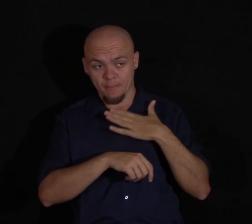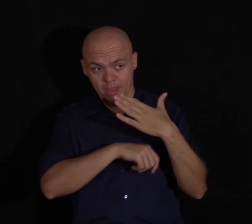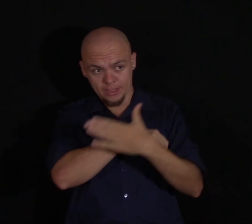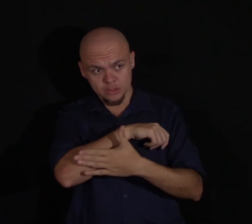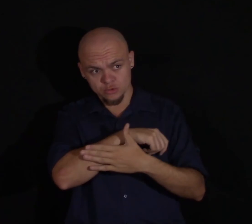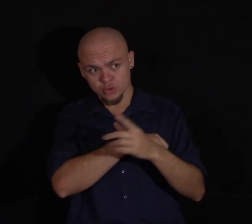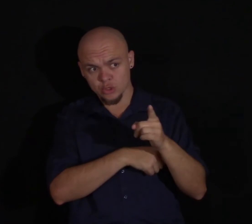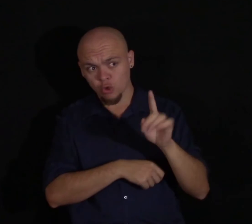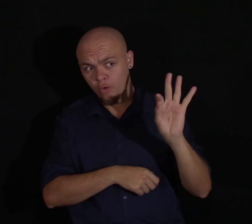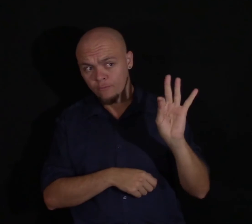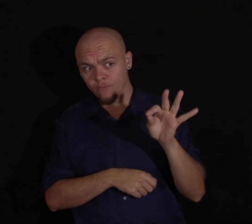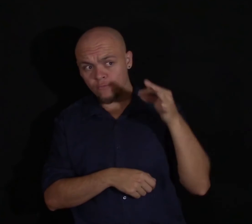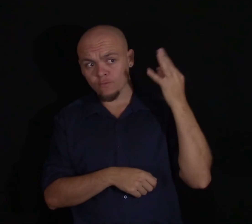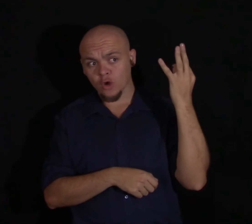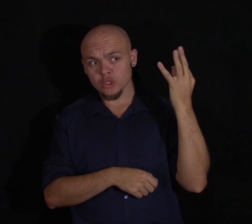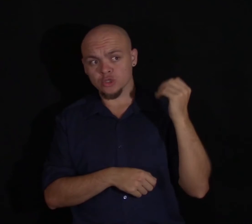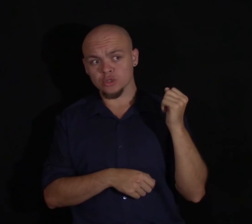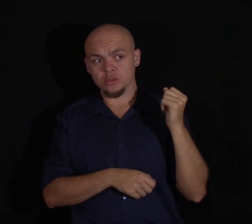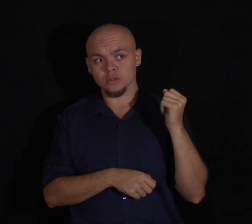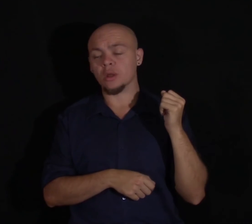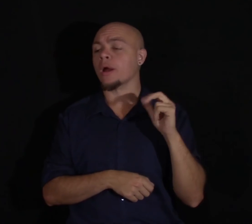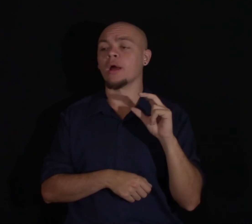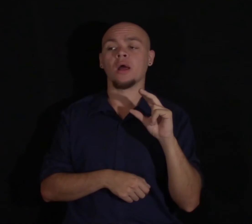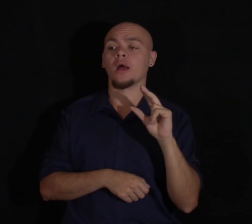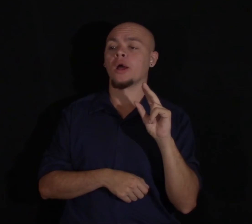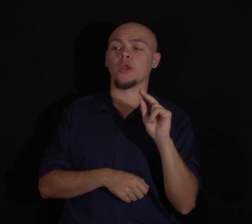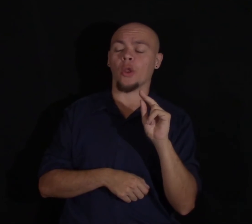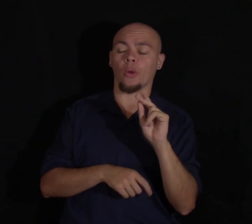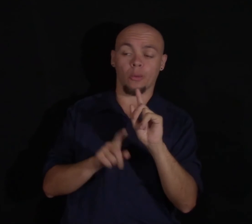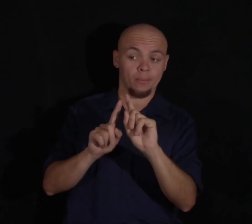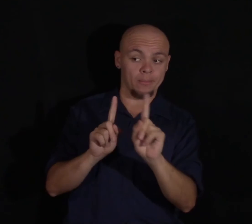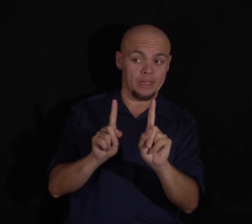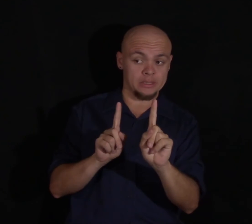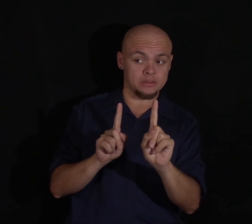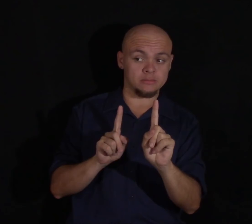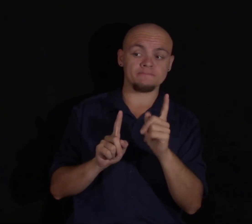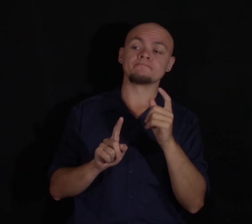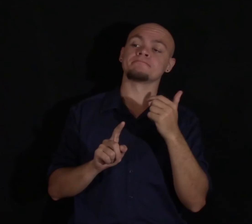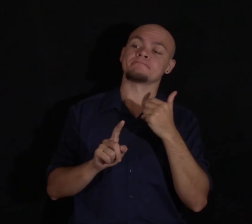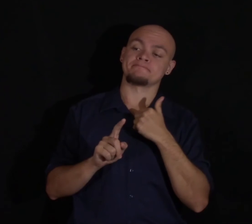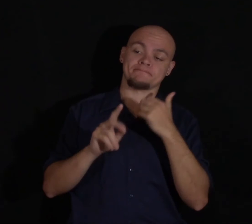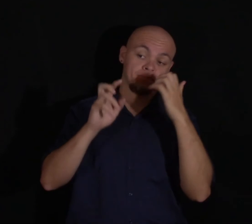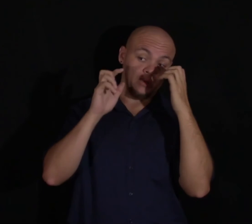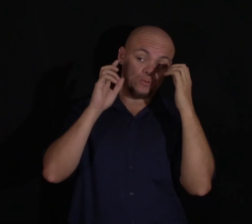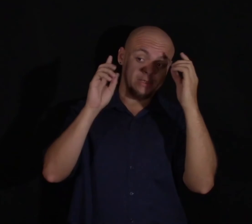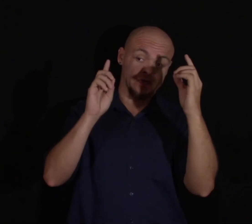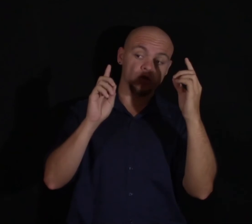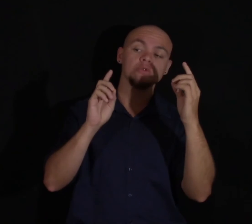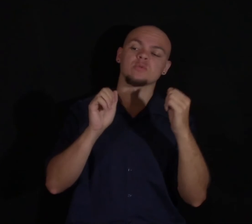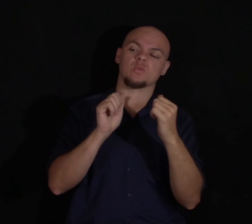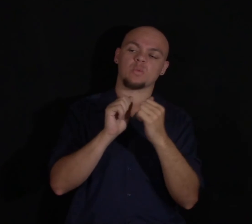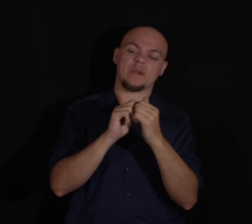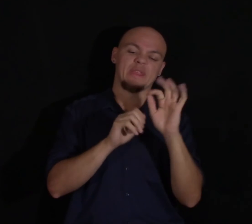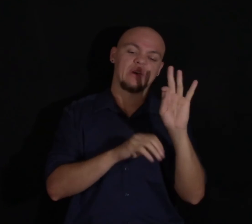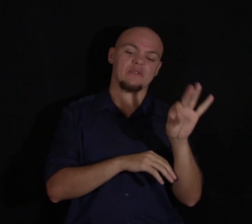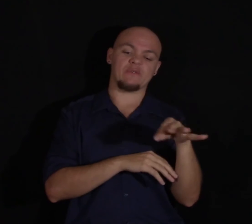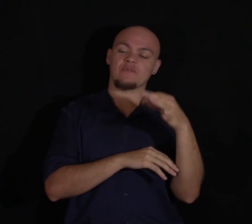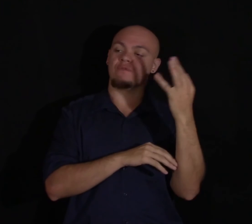French?" "No, but I was educated by a French family and understand that